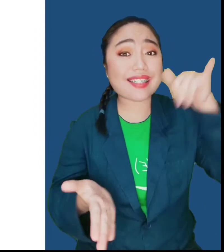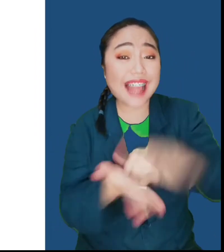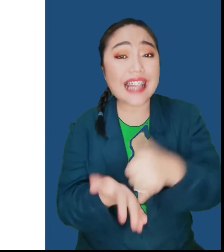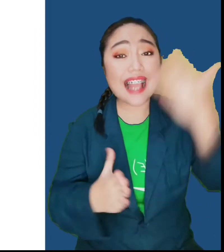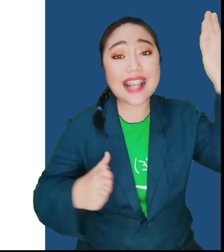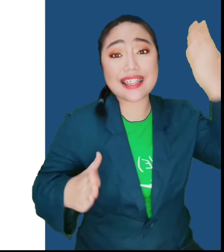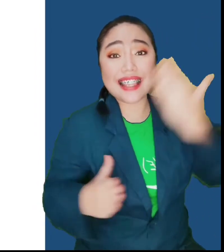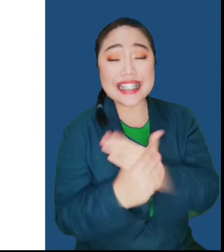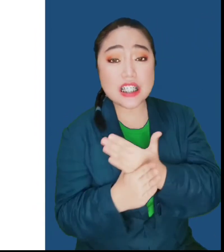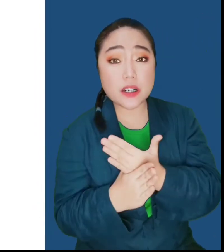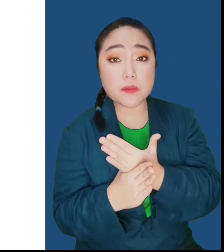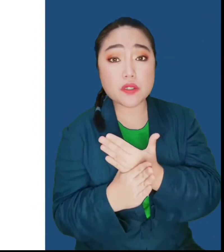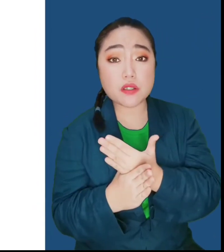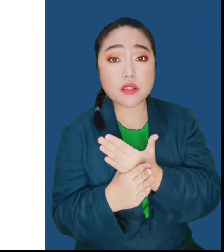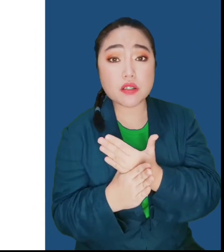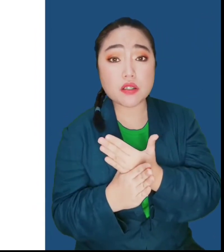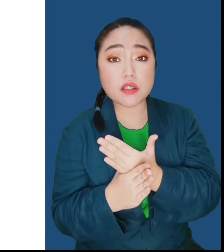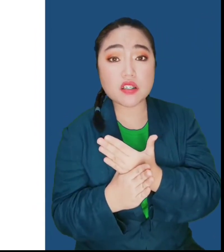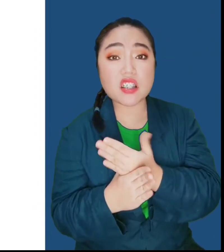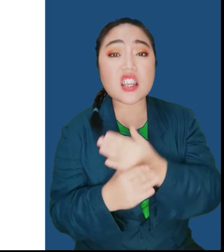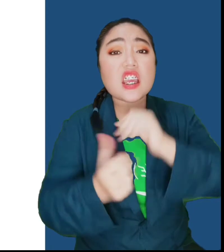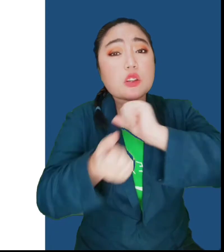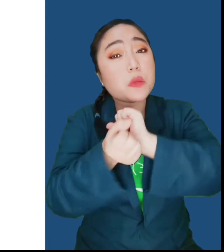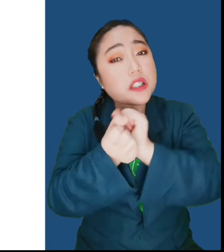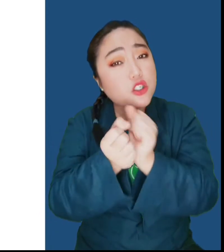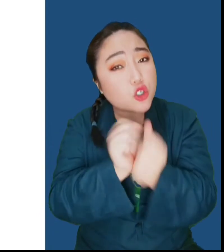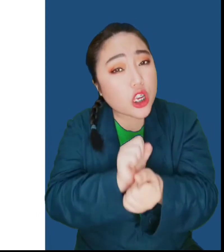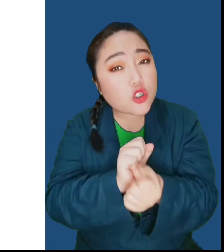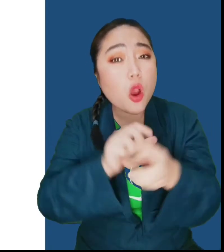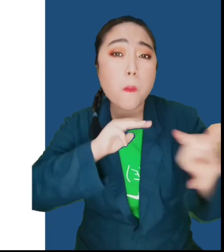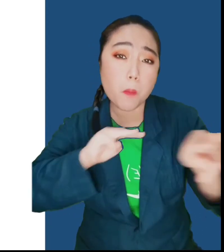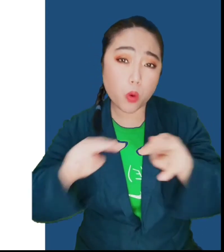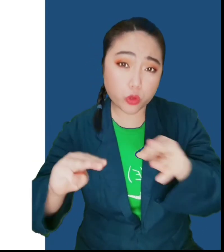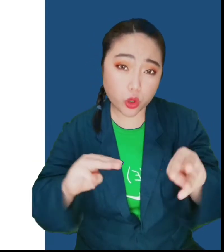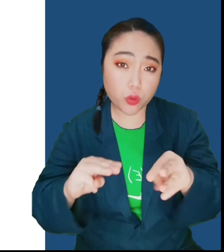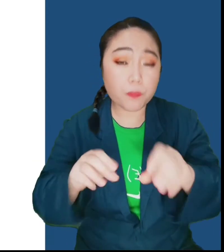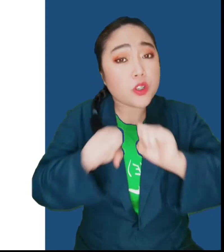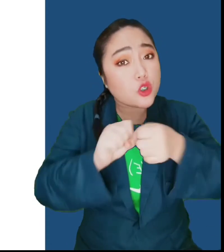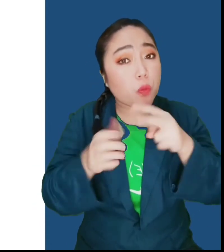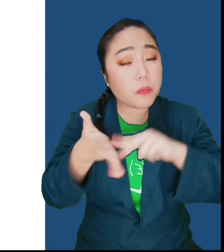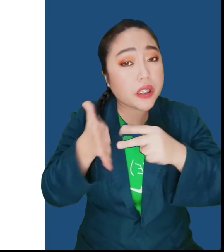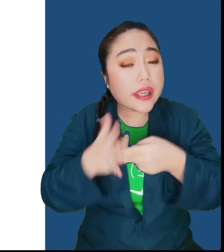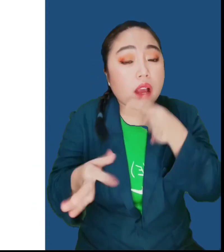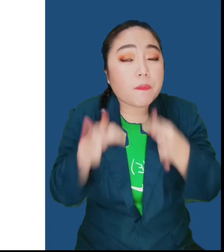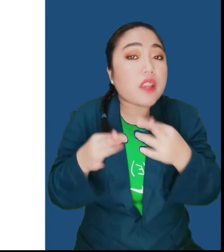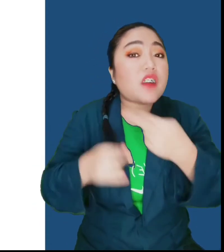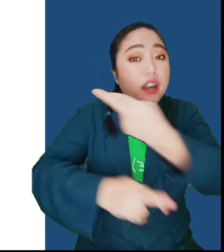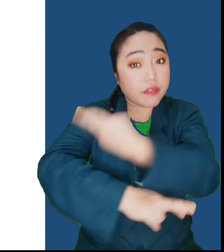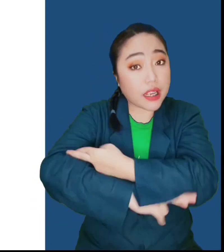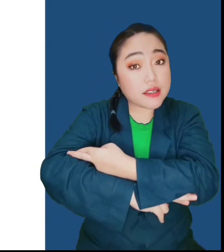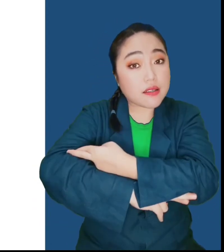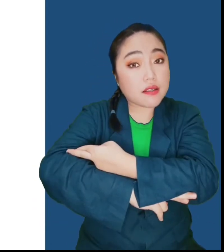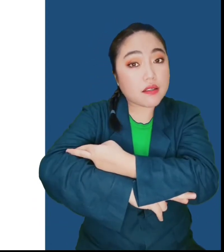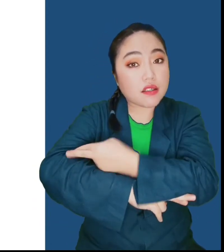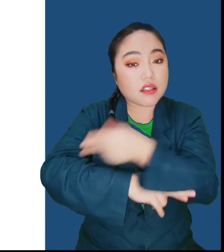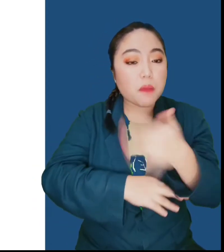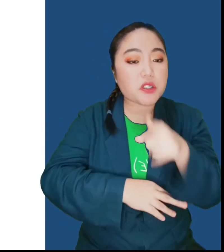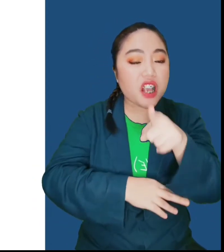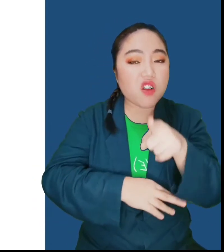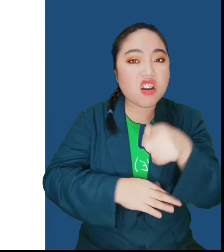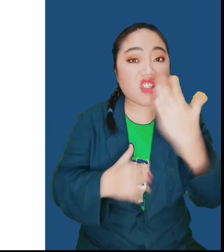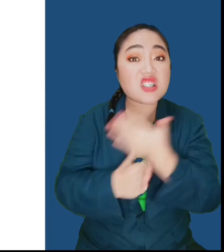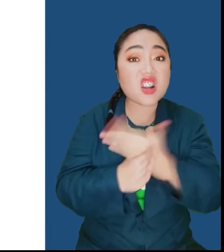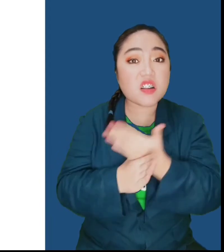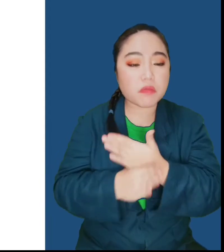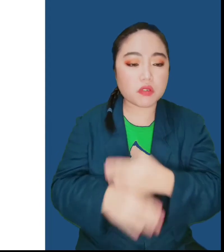that would disturb or change motion. So that means if an object is at rest